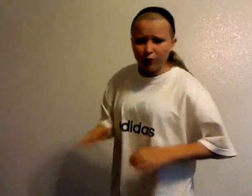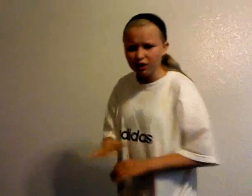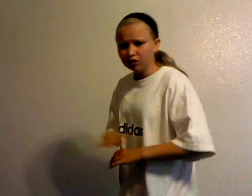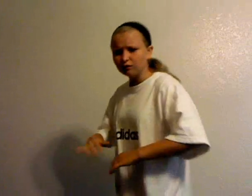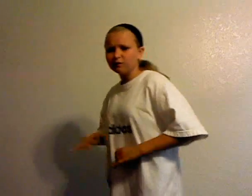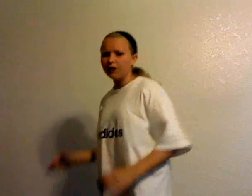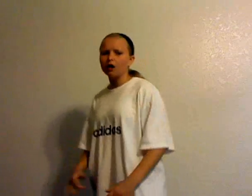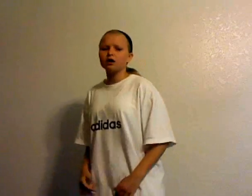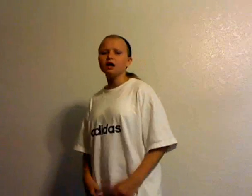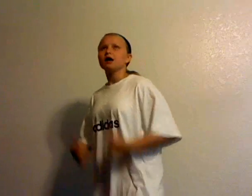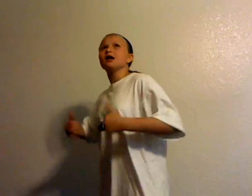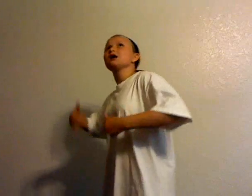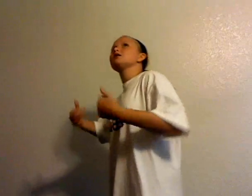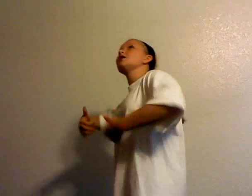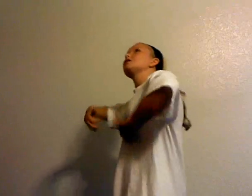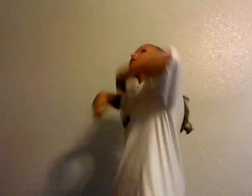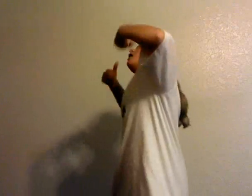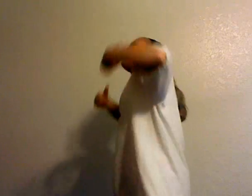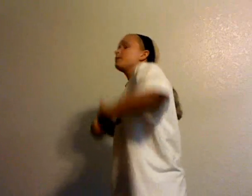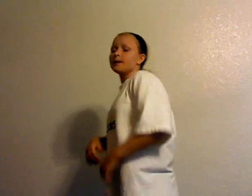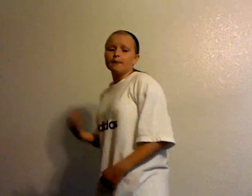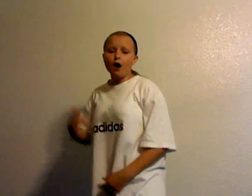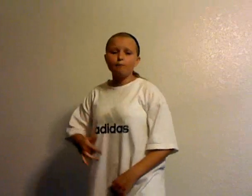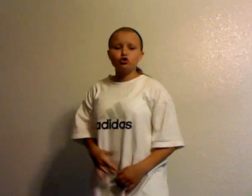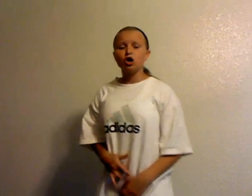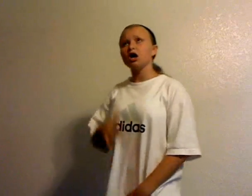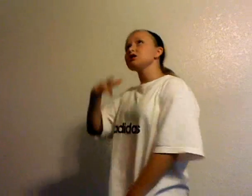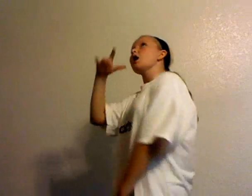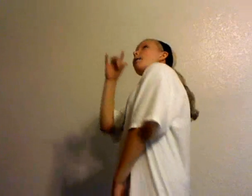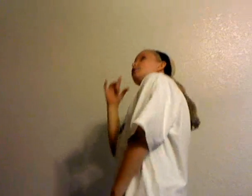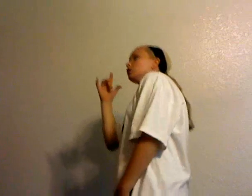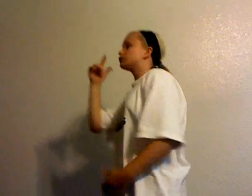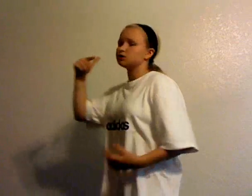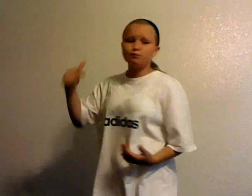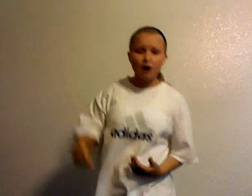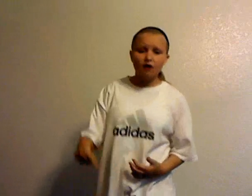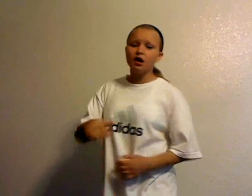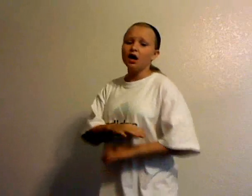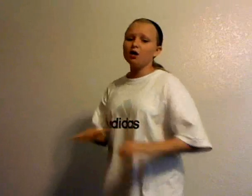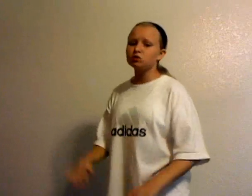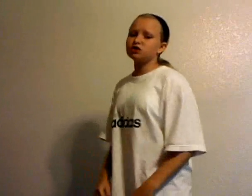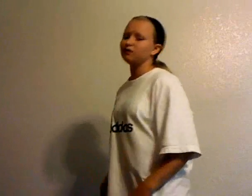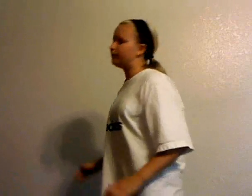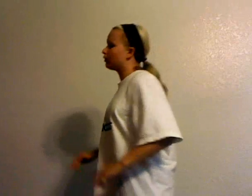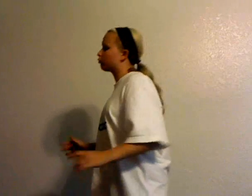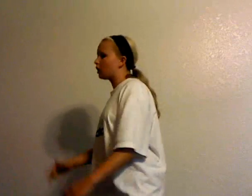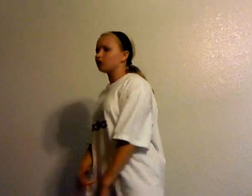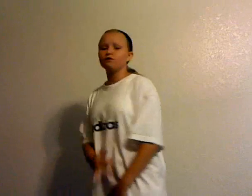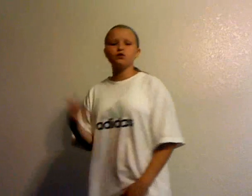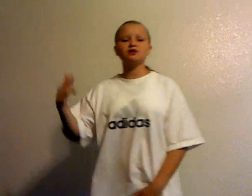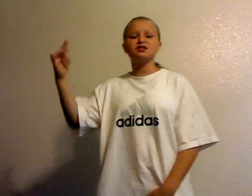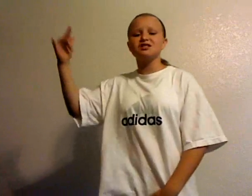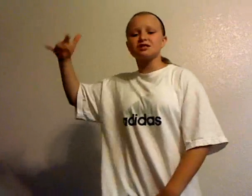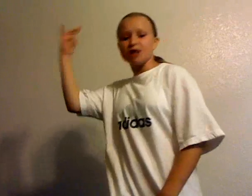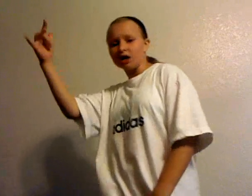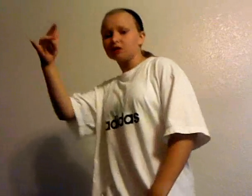We can do a fight, get, get, get up, not you fed up, you on your spot. Everything will be alright, if you got the cheese light.